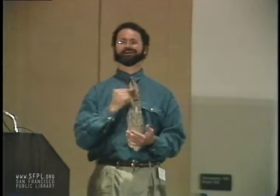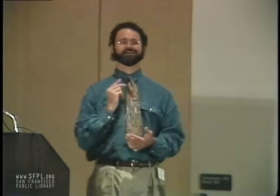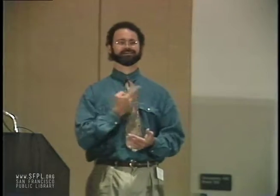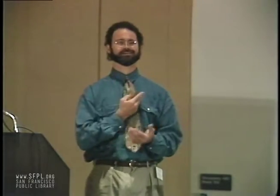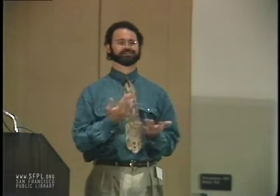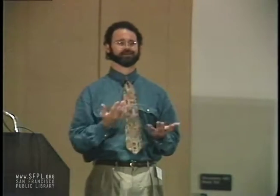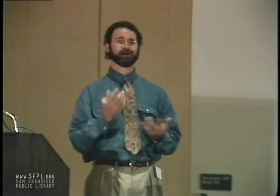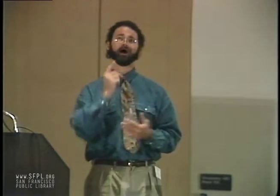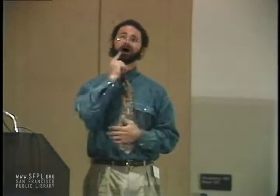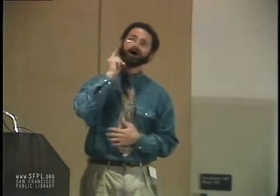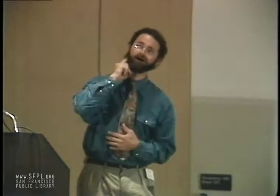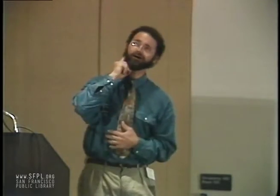So what does that tell us?